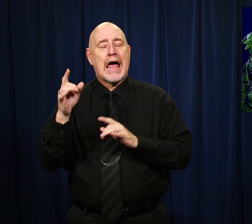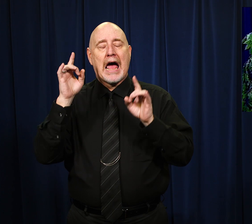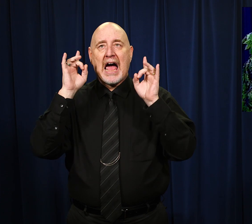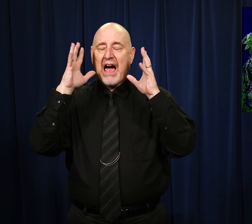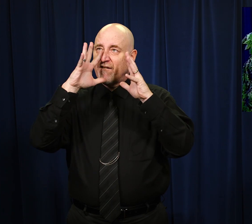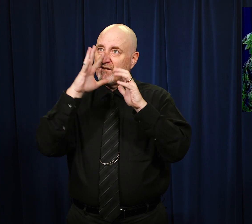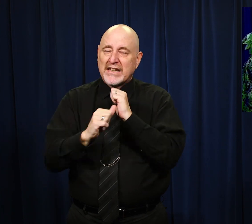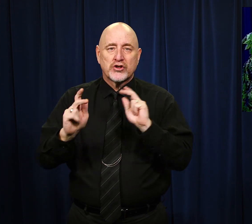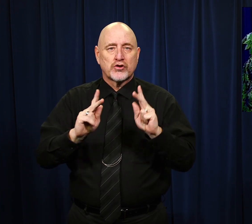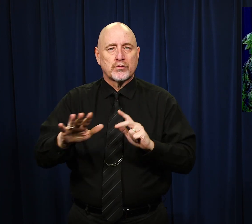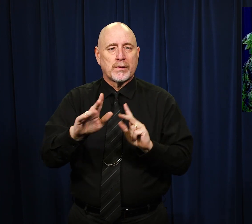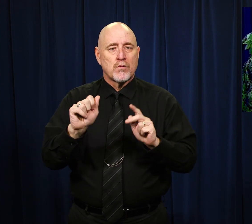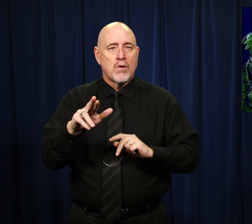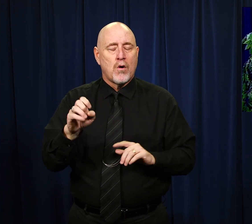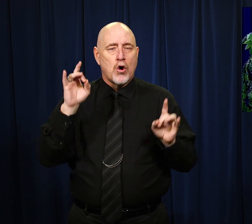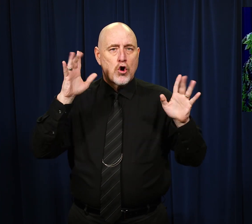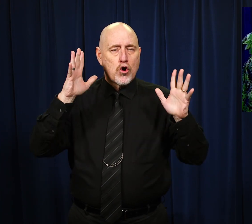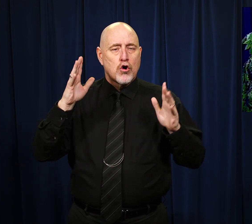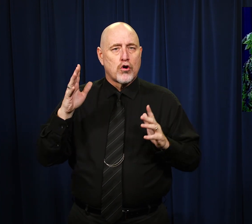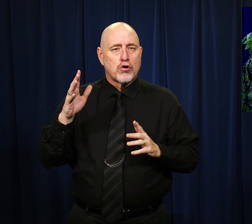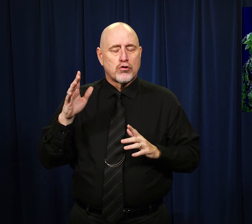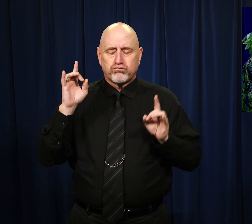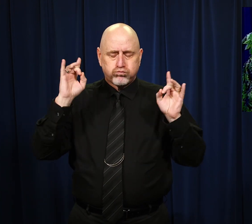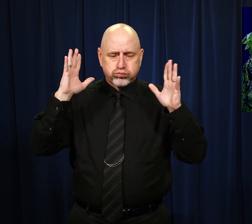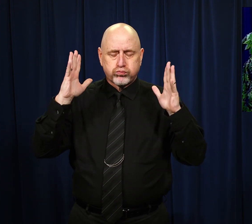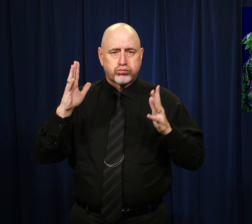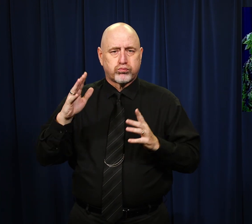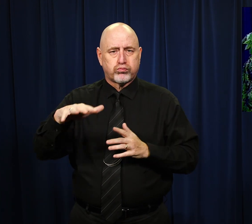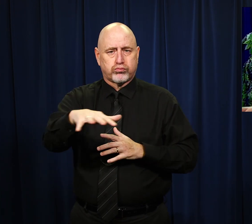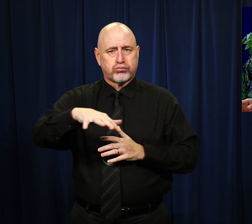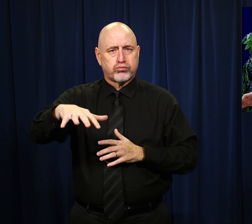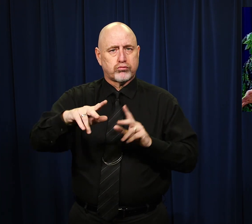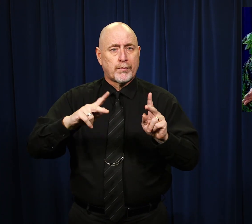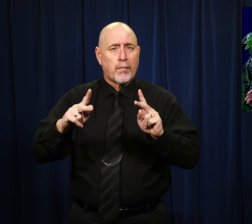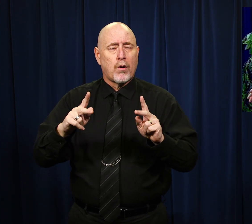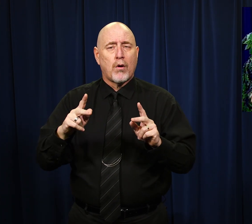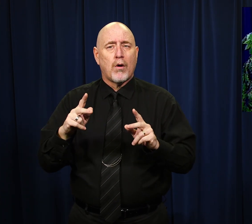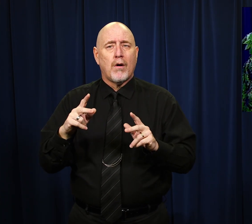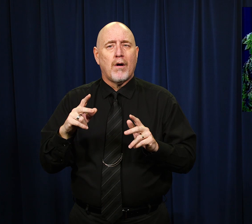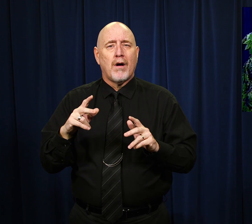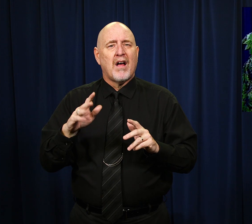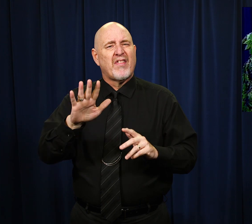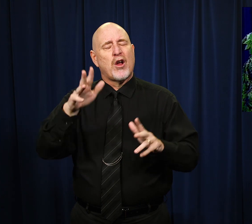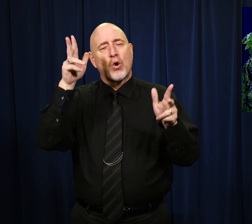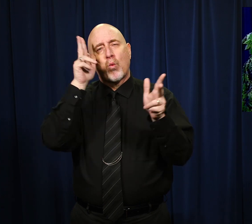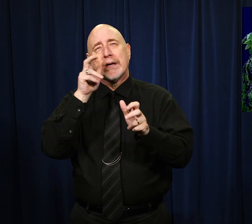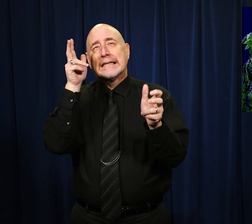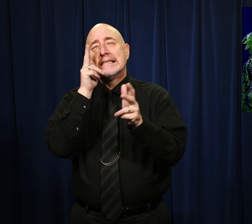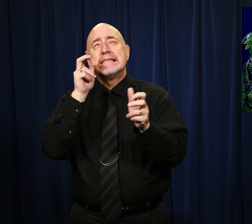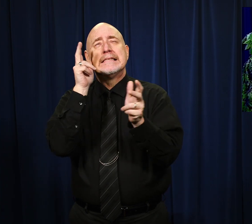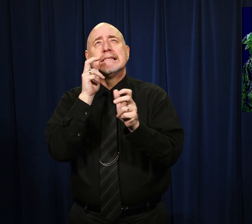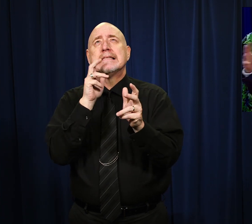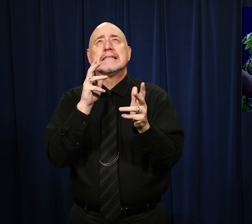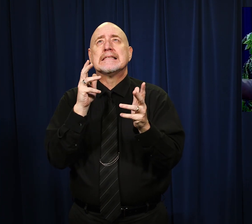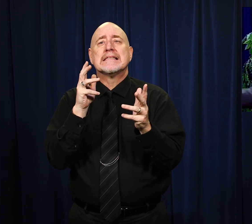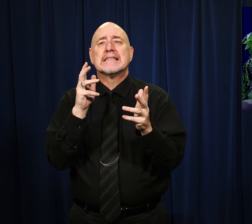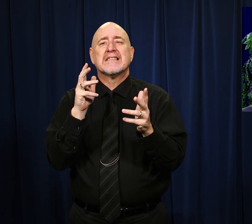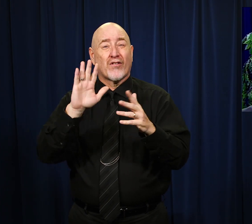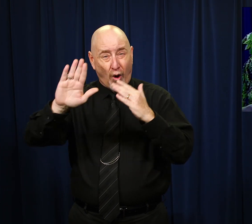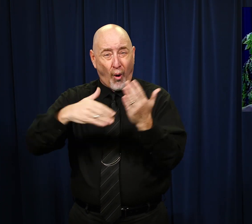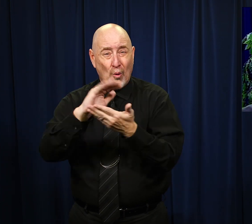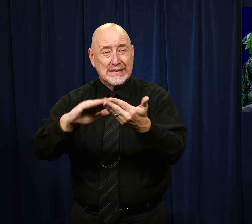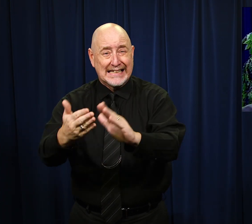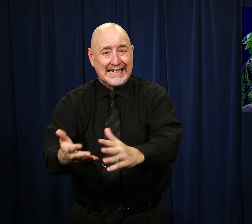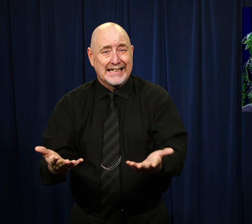vicious these people are, just how terrible they are. In fact, this wickedness is from the whole